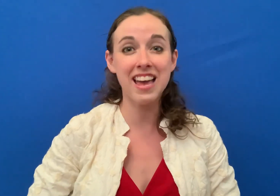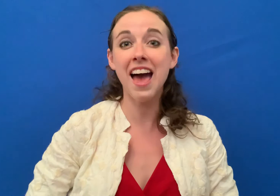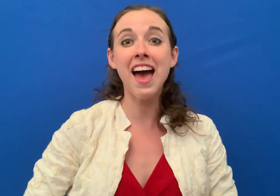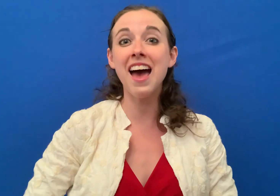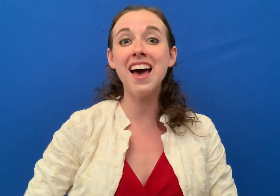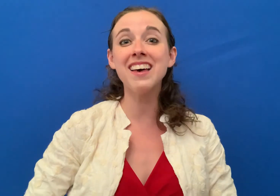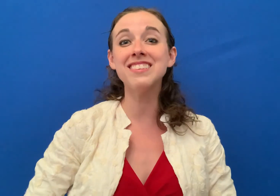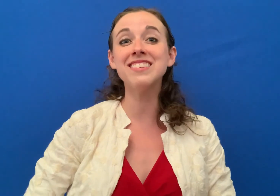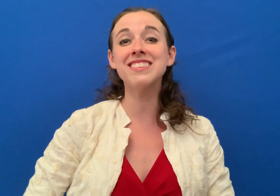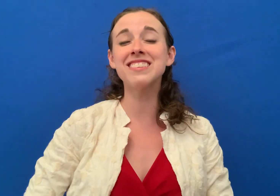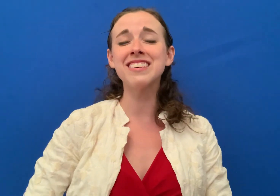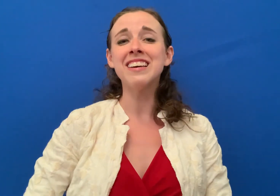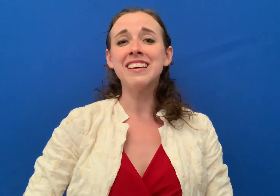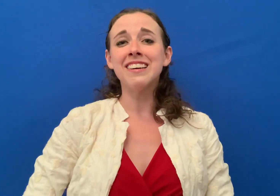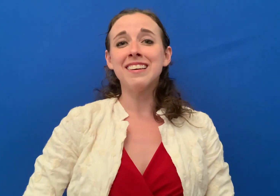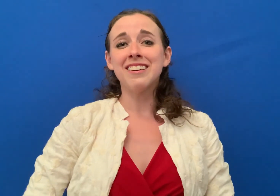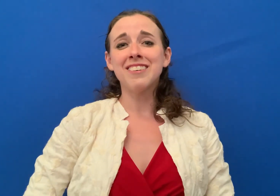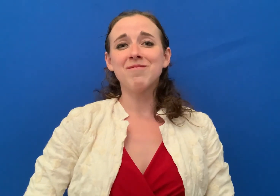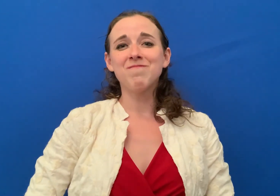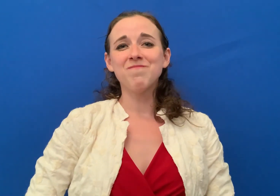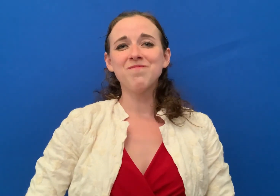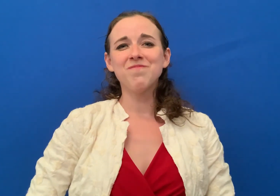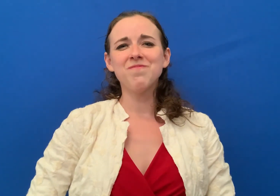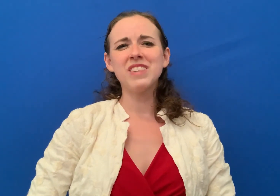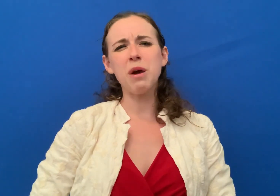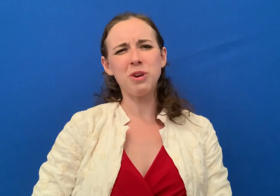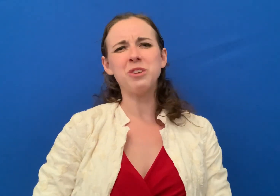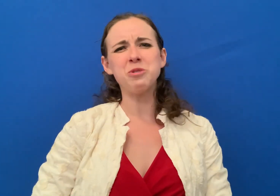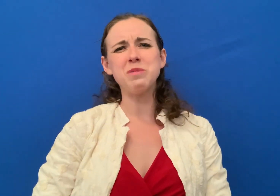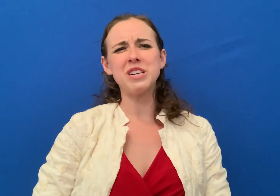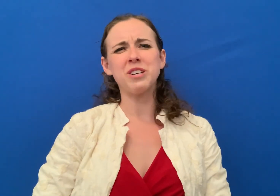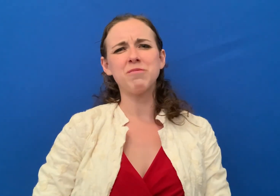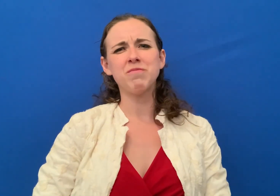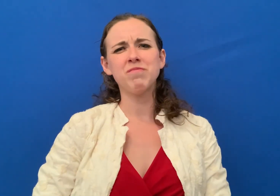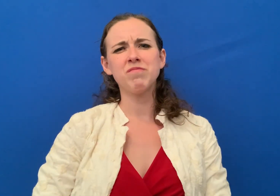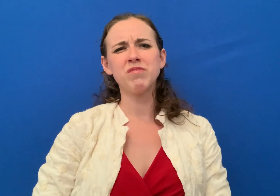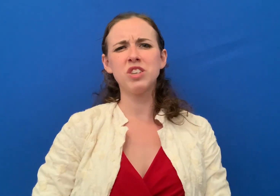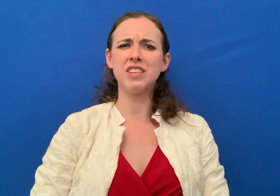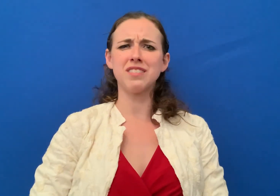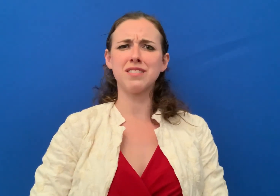tests. Yeah, we're all doomed here. Goodness.